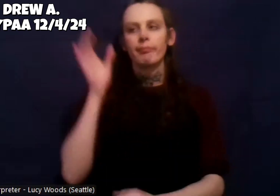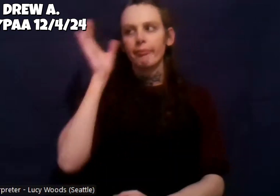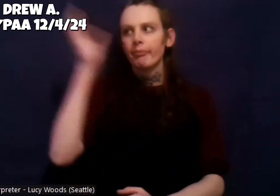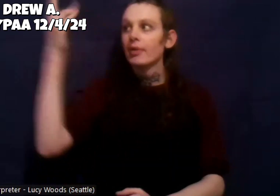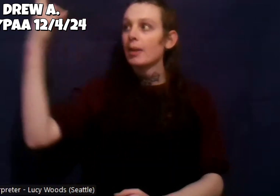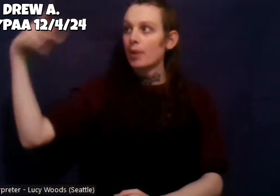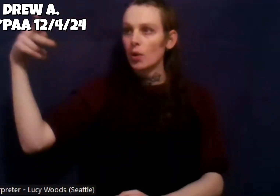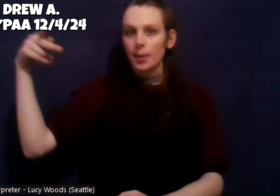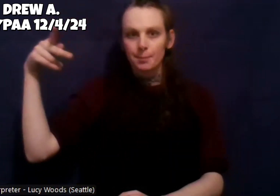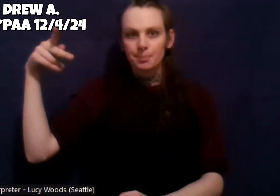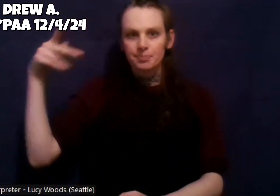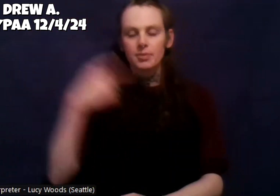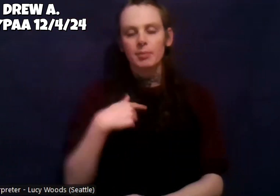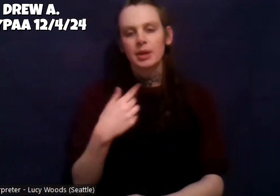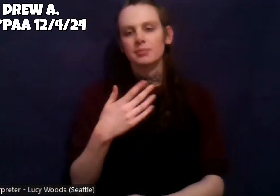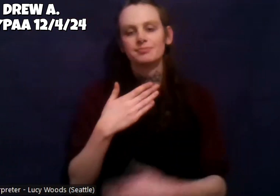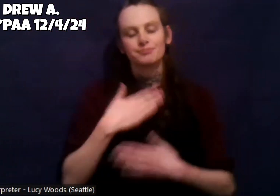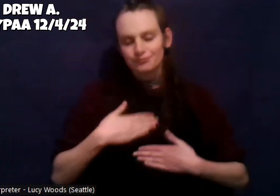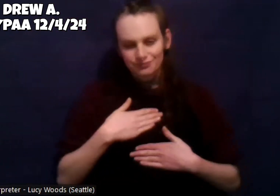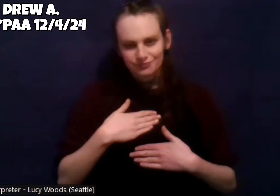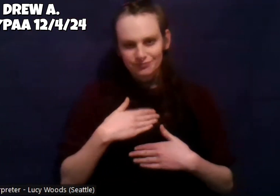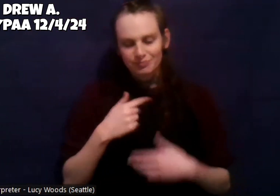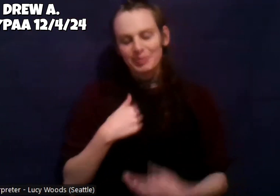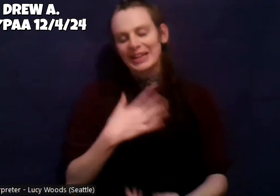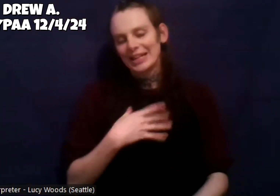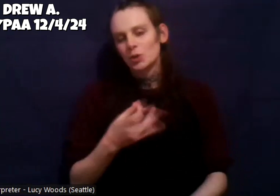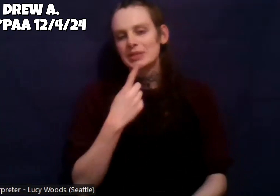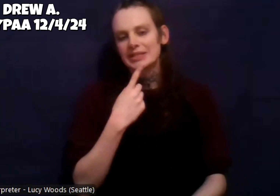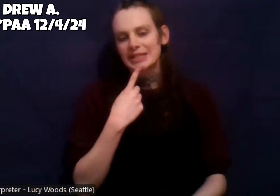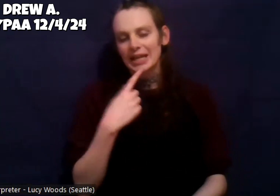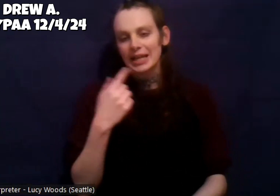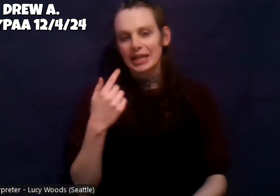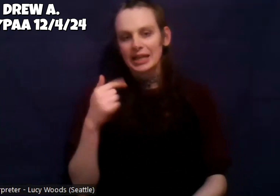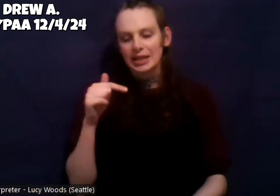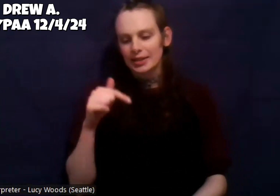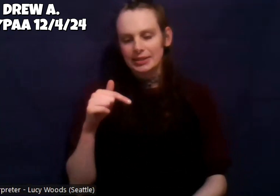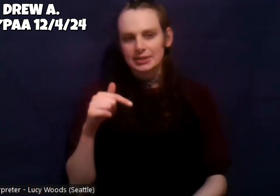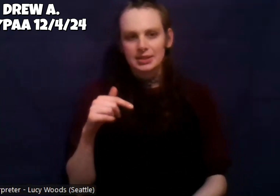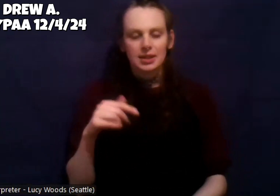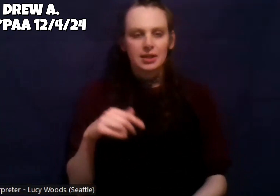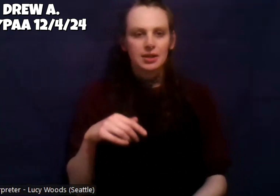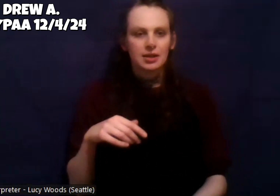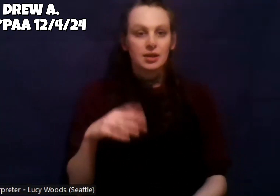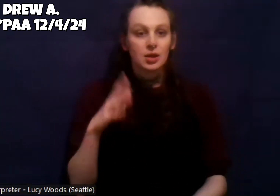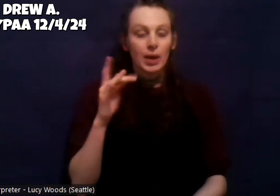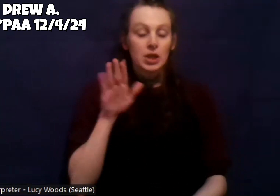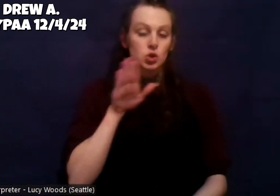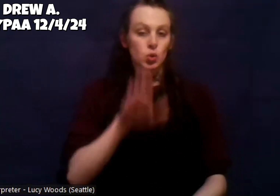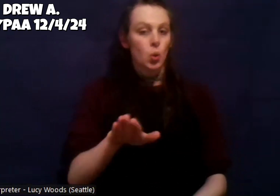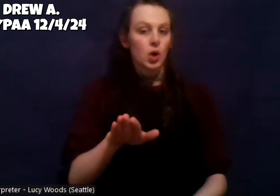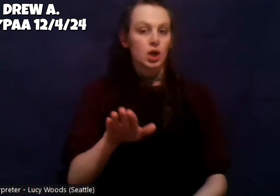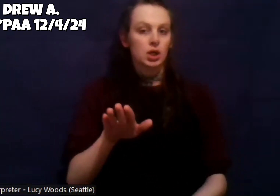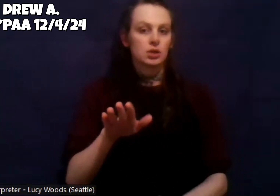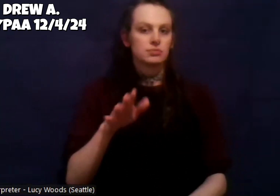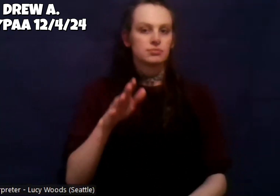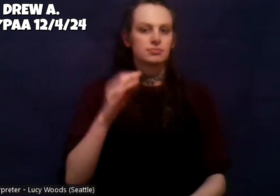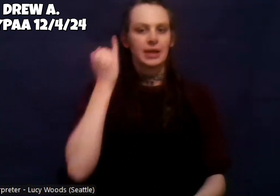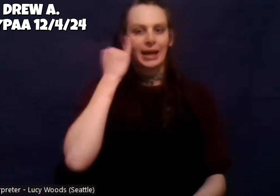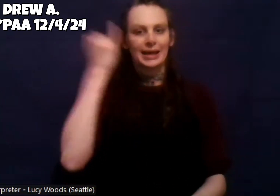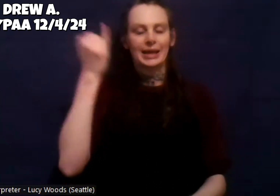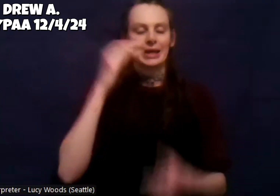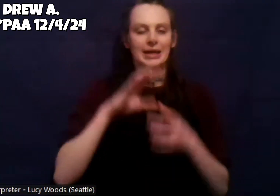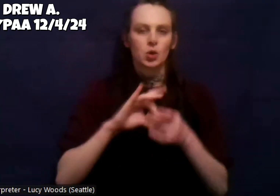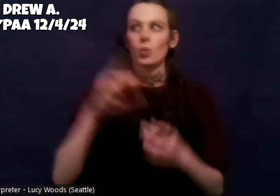because the more times you hear like there's gonna it's your own conception of a higher power. But for me,